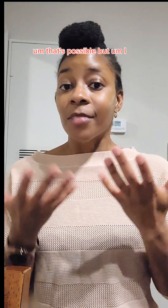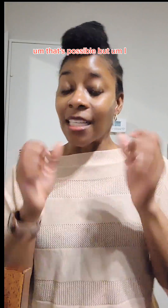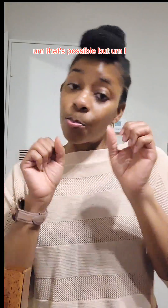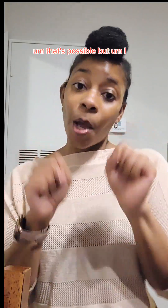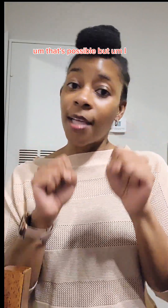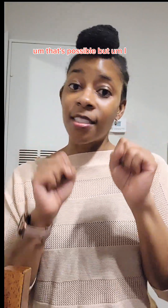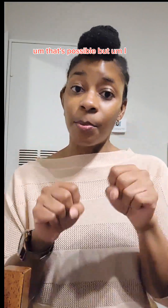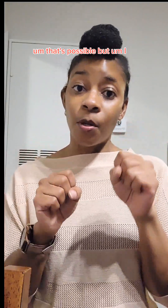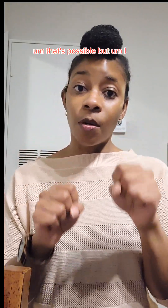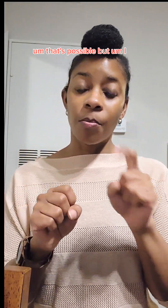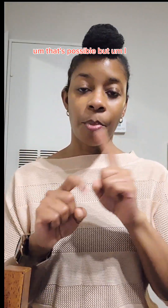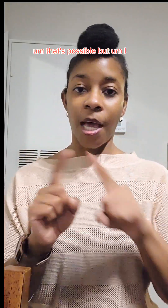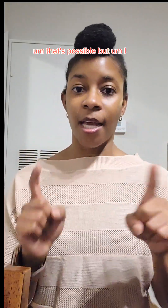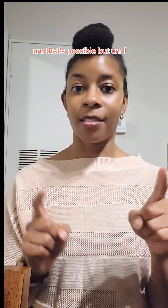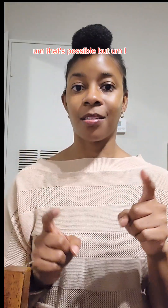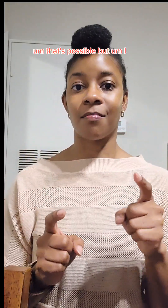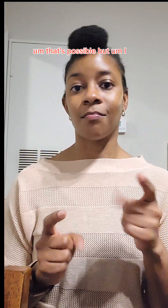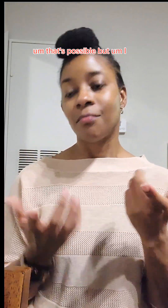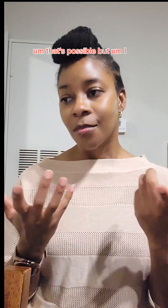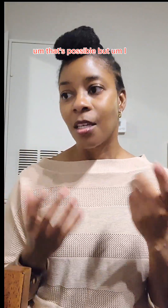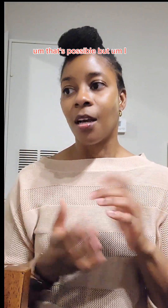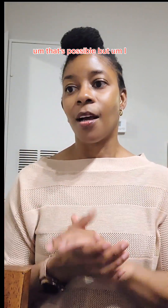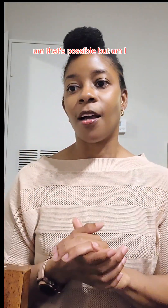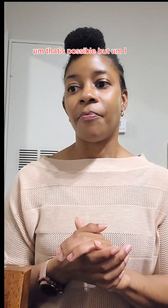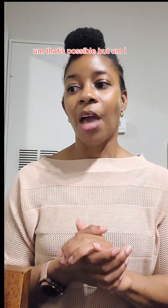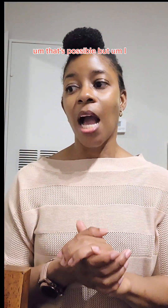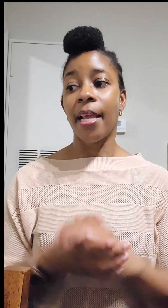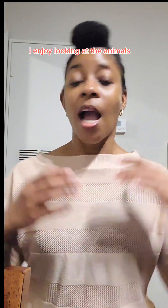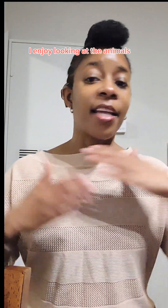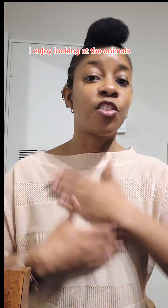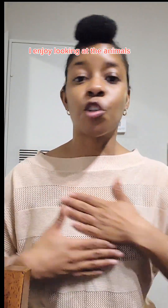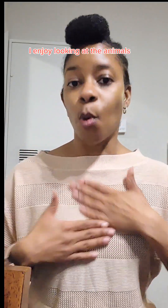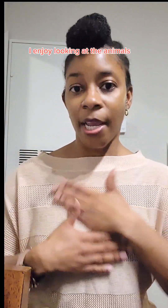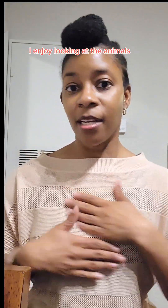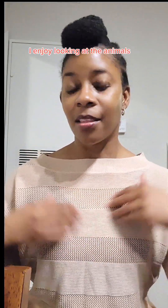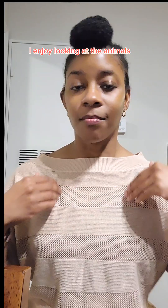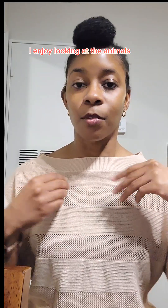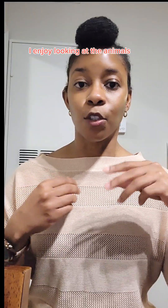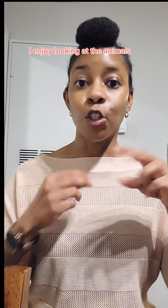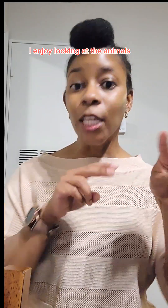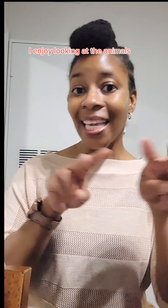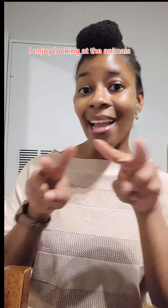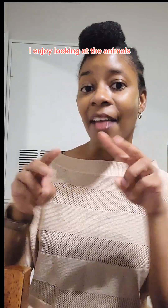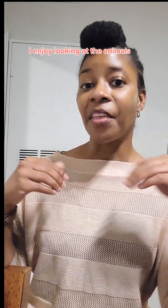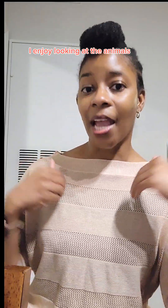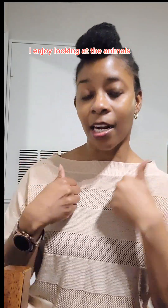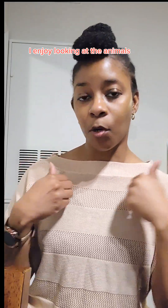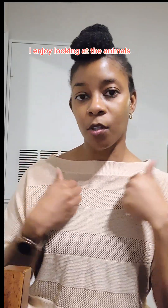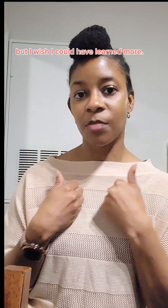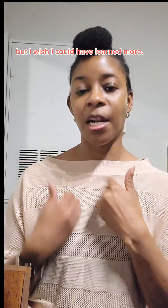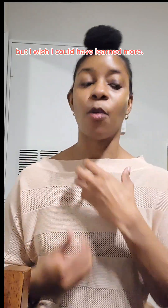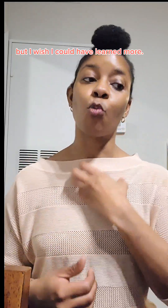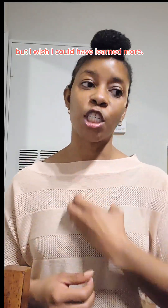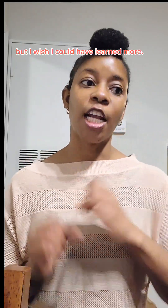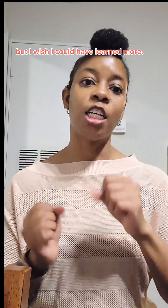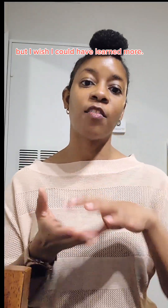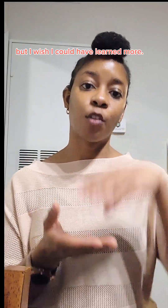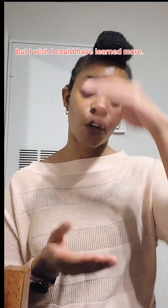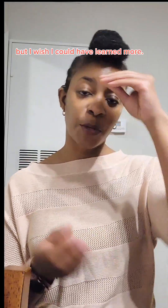That's possible, but I enjoyed looking at the animals, but I wish I could have learned